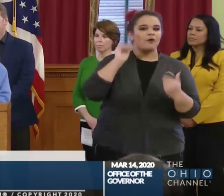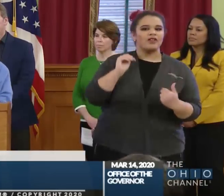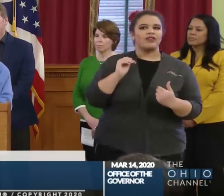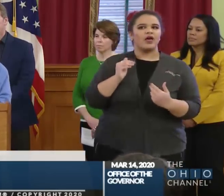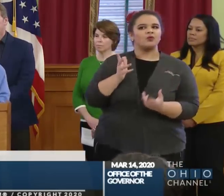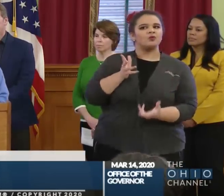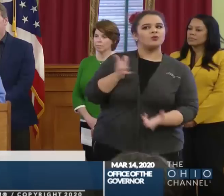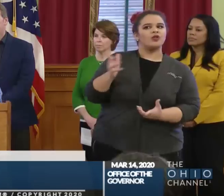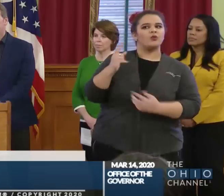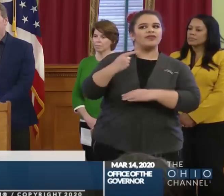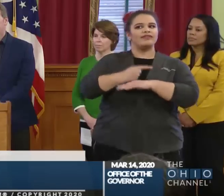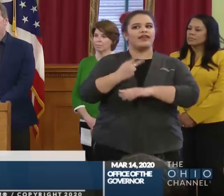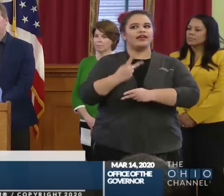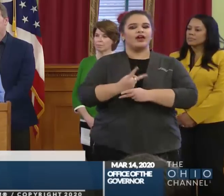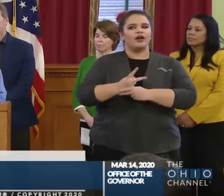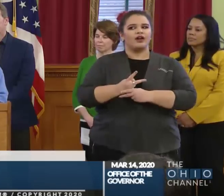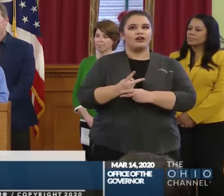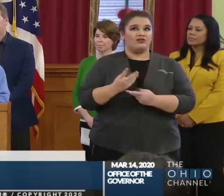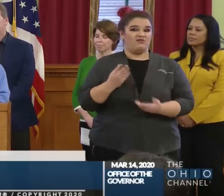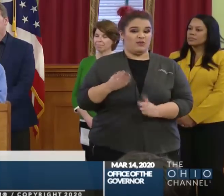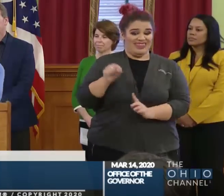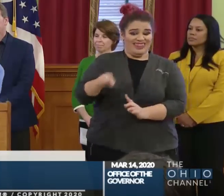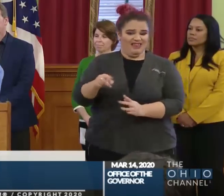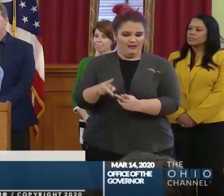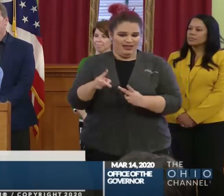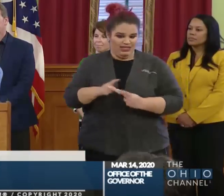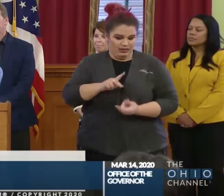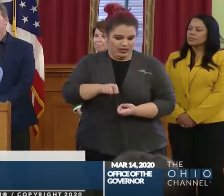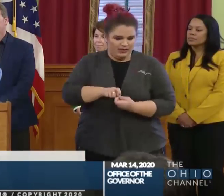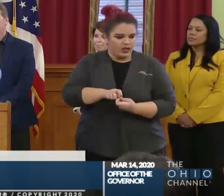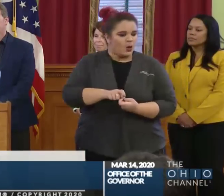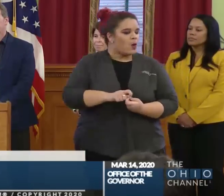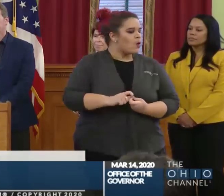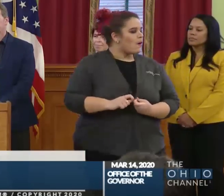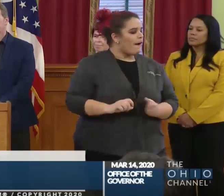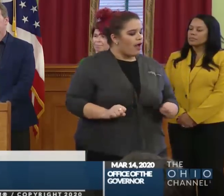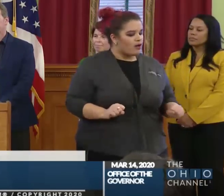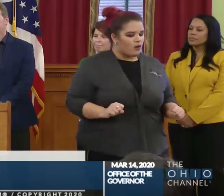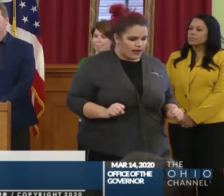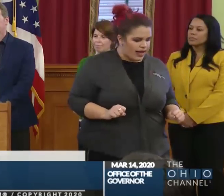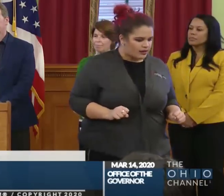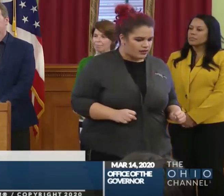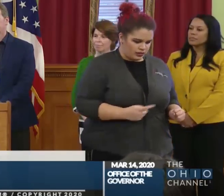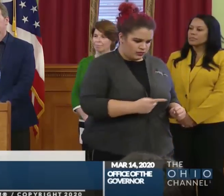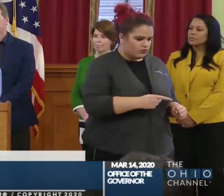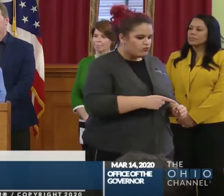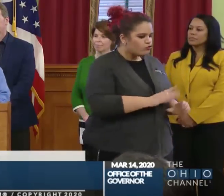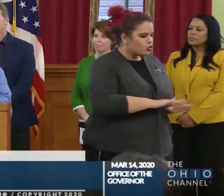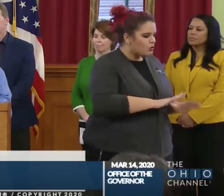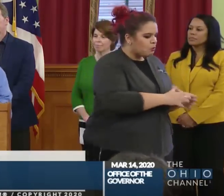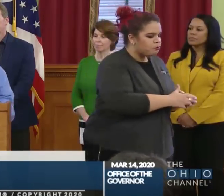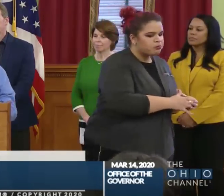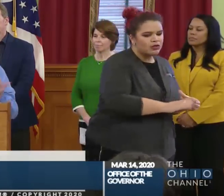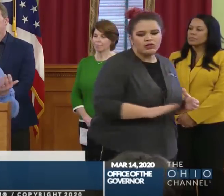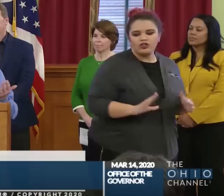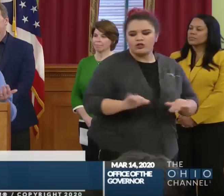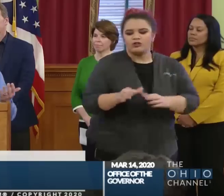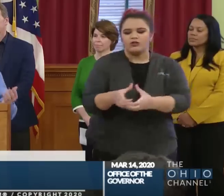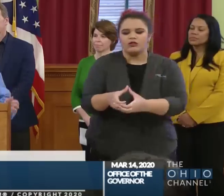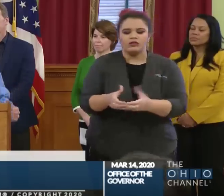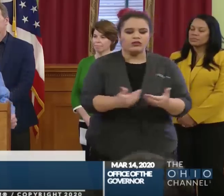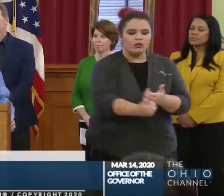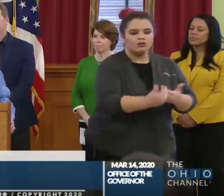figure out maybe there's a way in that particular daycare to separate kids, a group here, a group here, a group here, depends